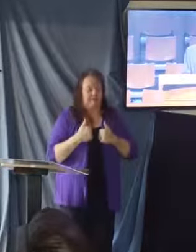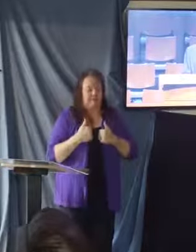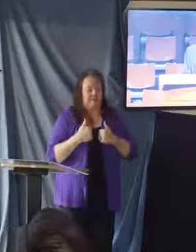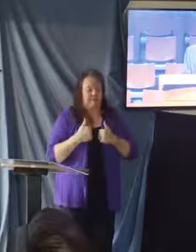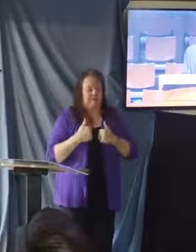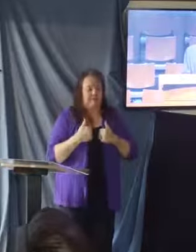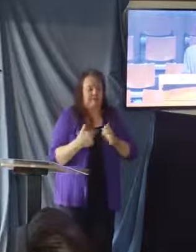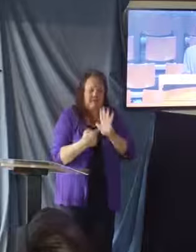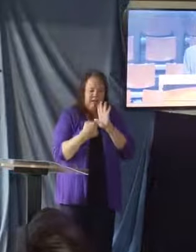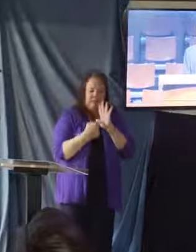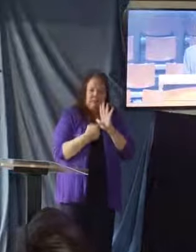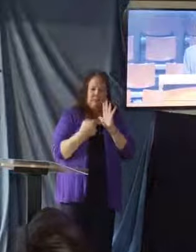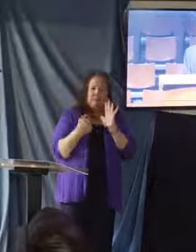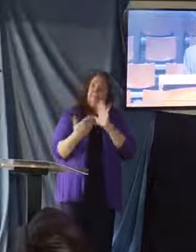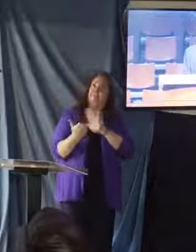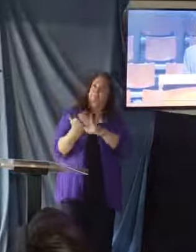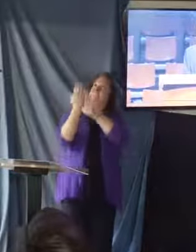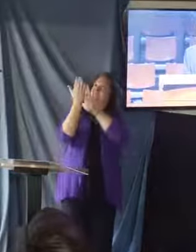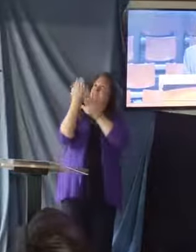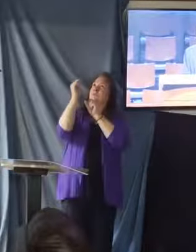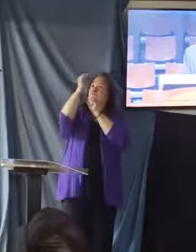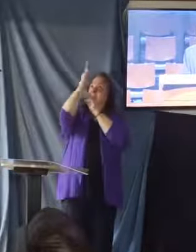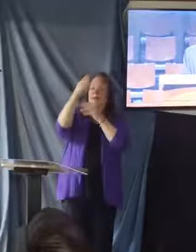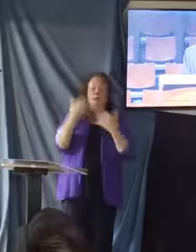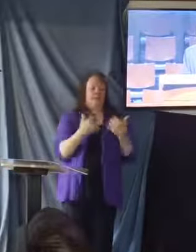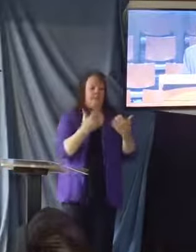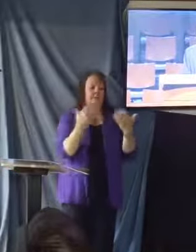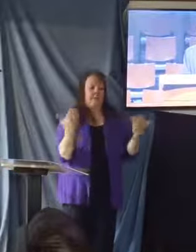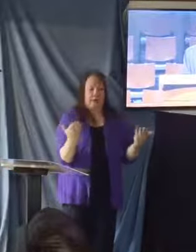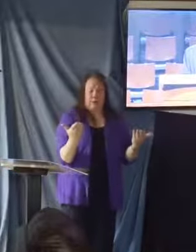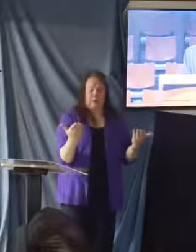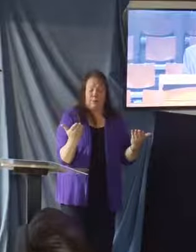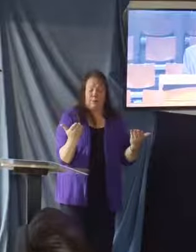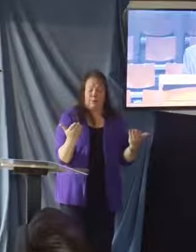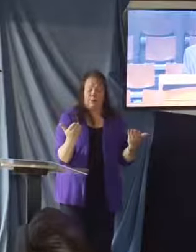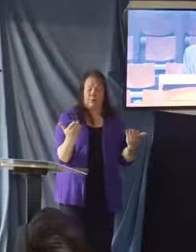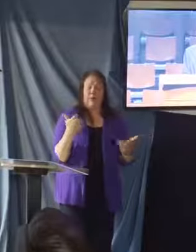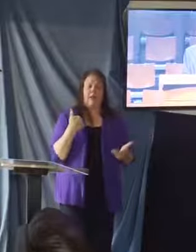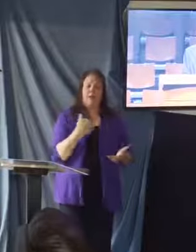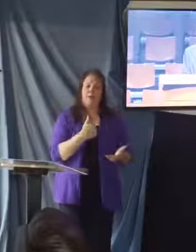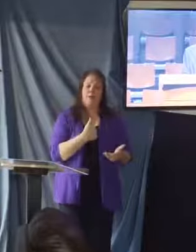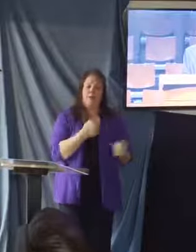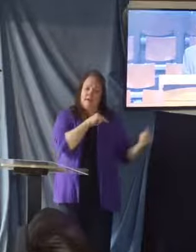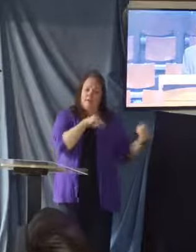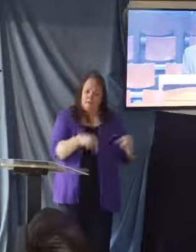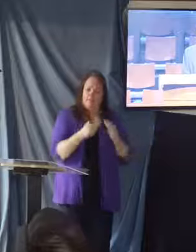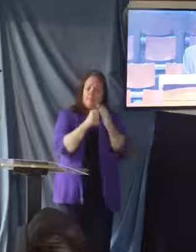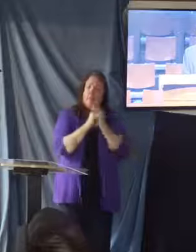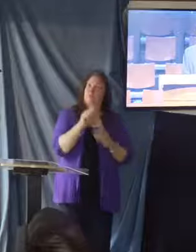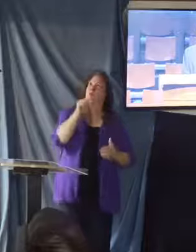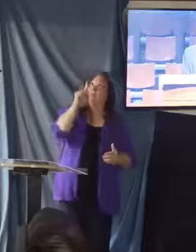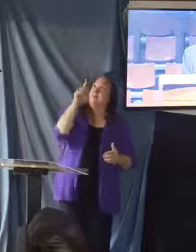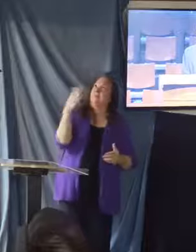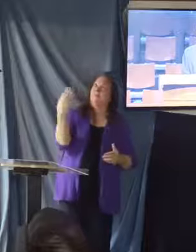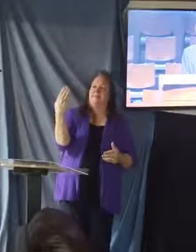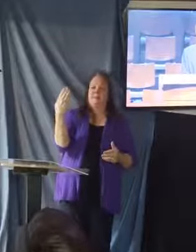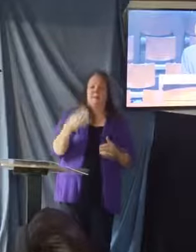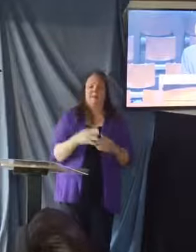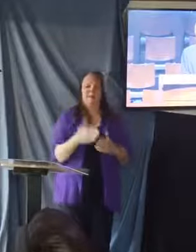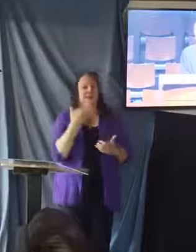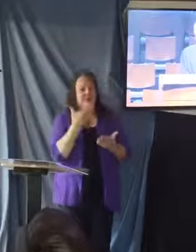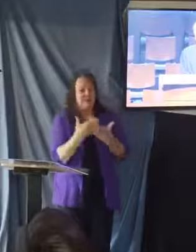represents us in the presence of the Father, even as we gather here on earth, and we come to worship him this morning.